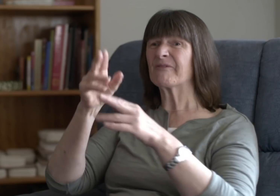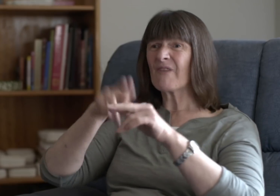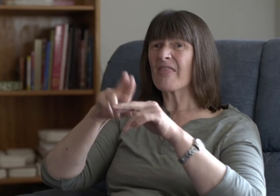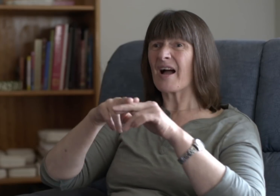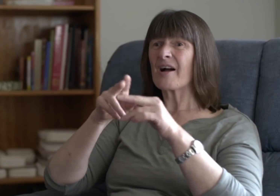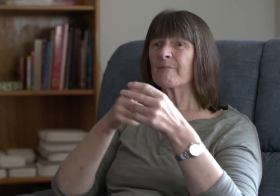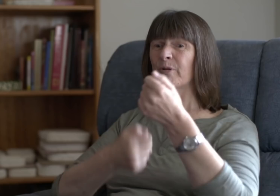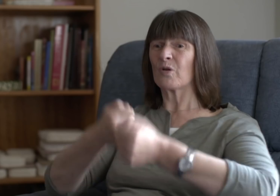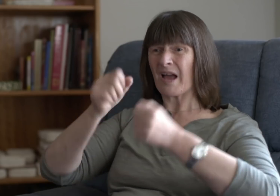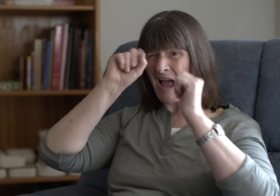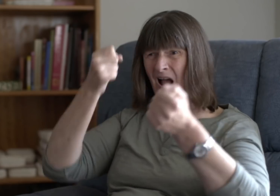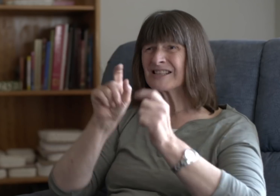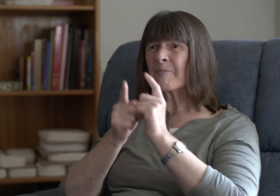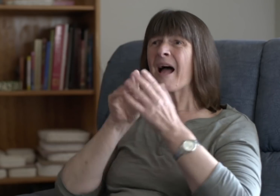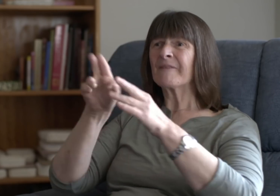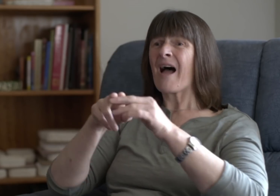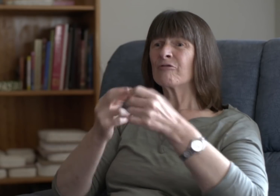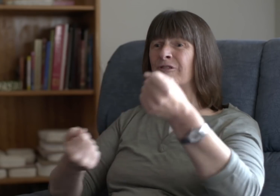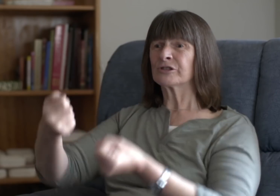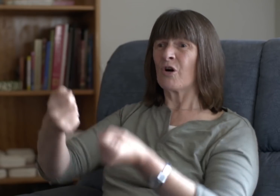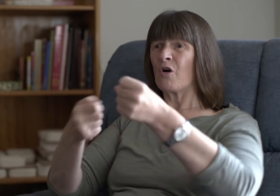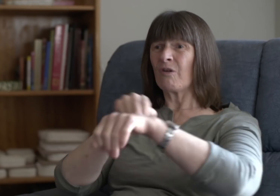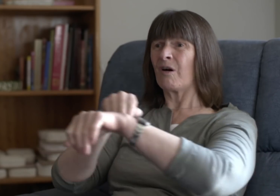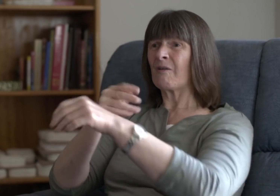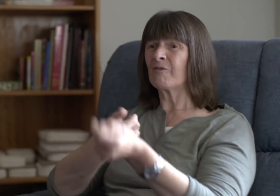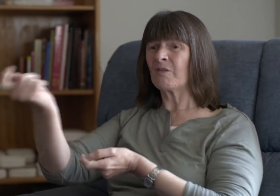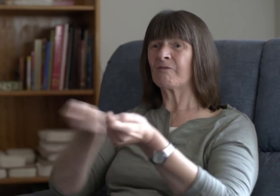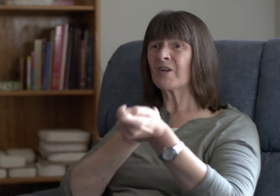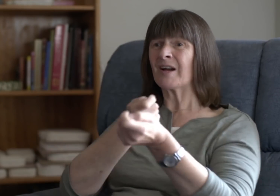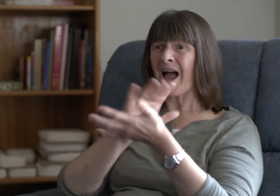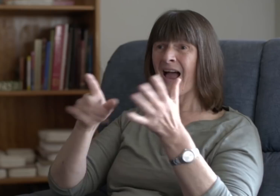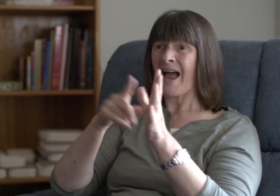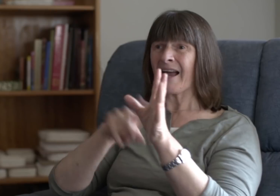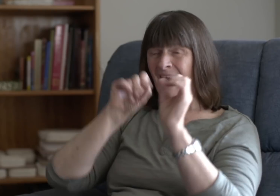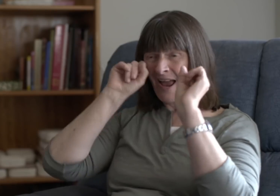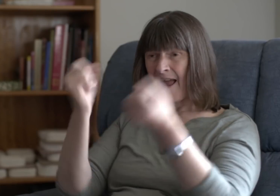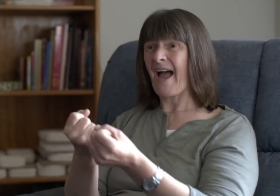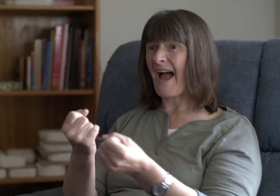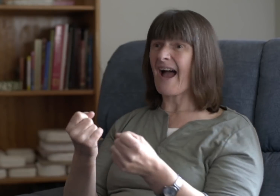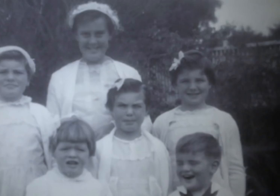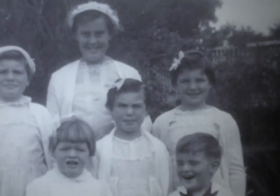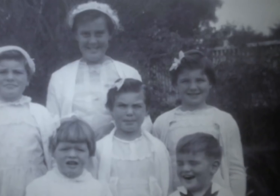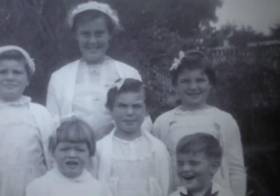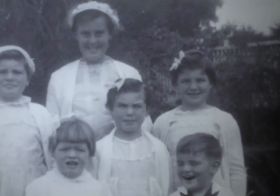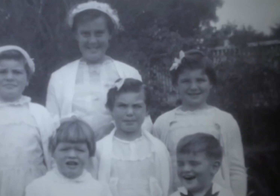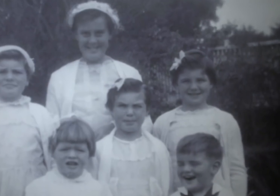We used to help our dad milk the cows, and we used to help him feed the hay to the cows. It was really